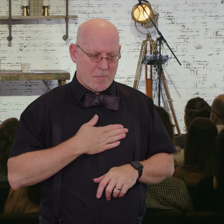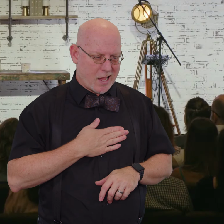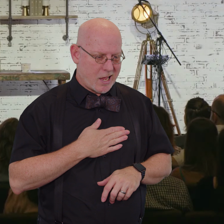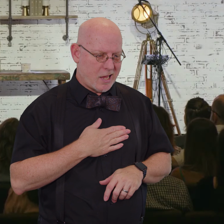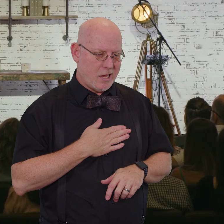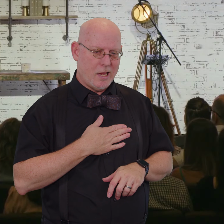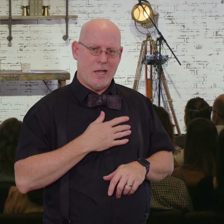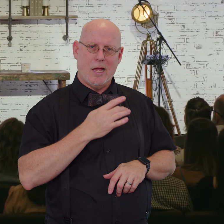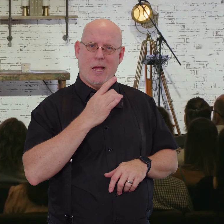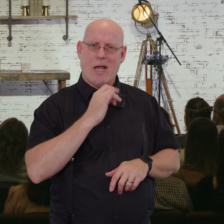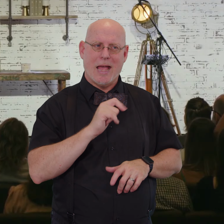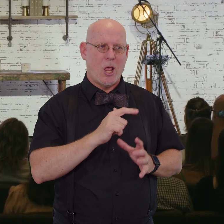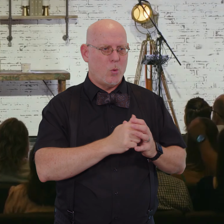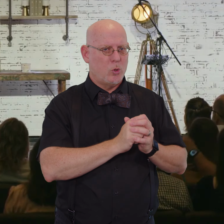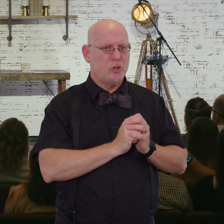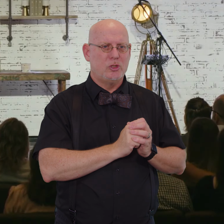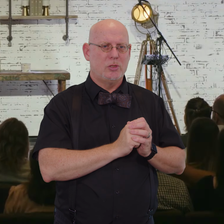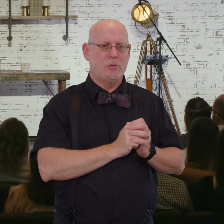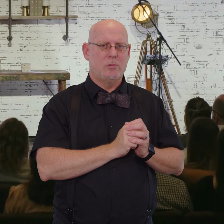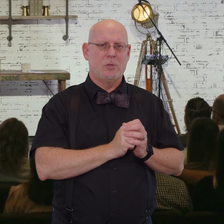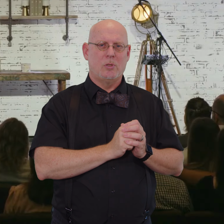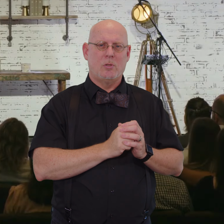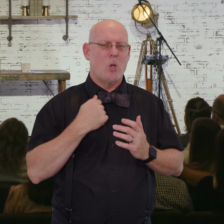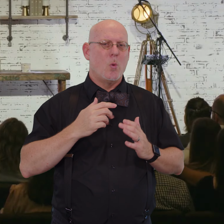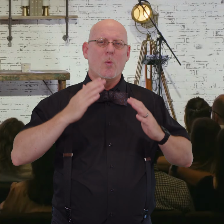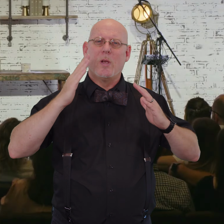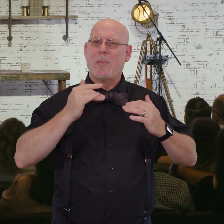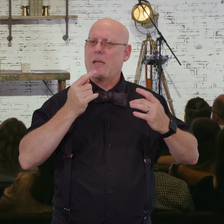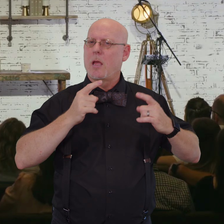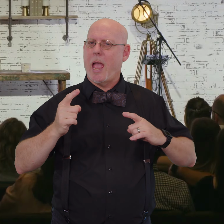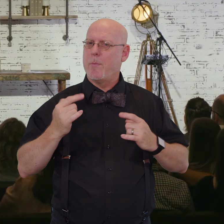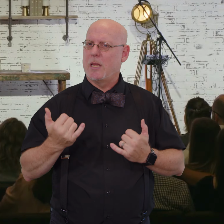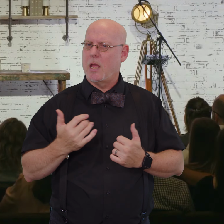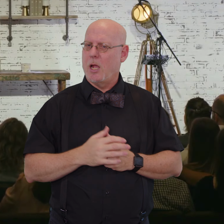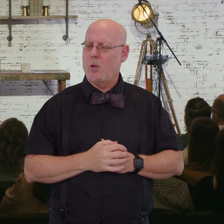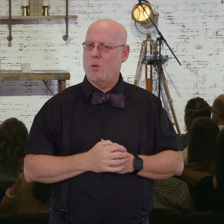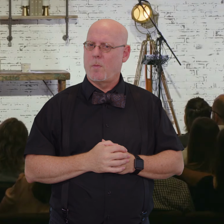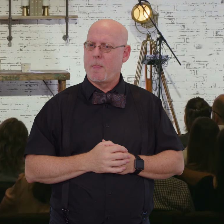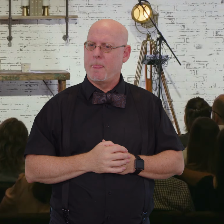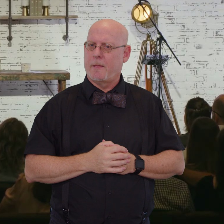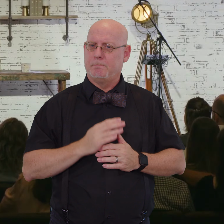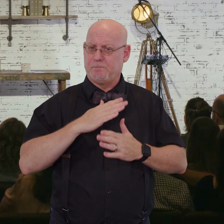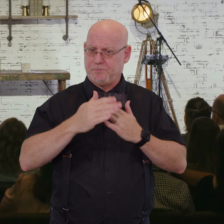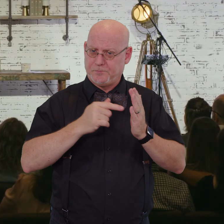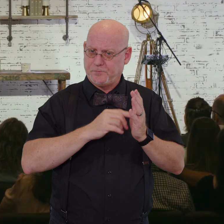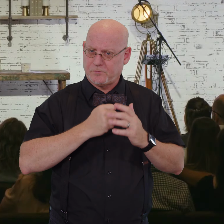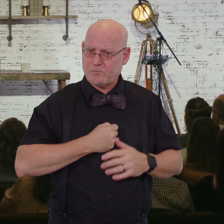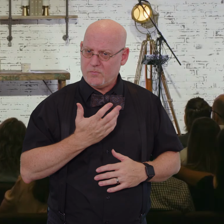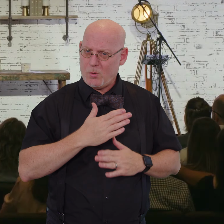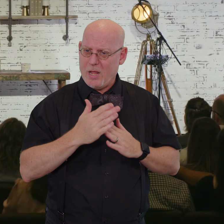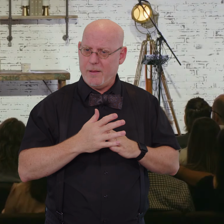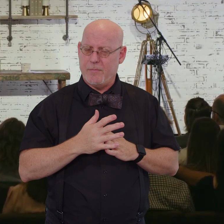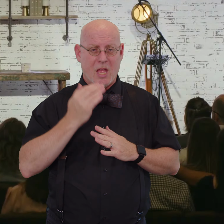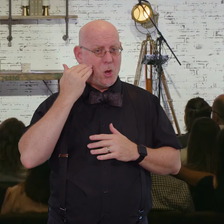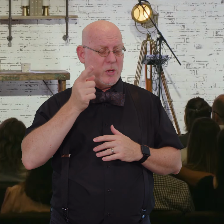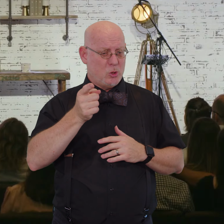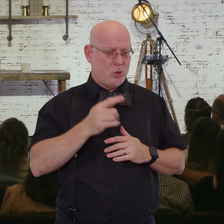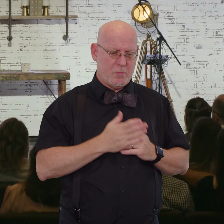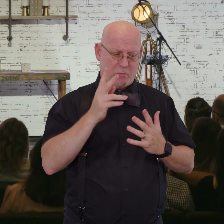about my idolatry and what are we expecting to happen here at the conclusion of this poem